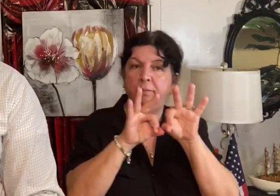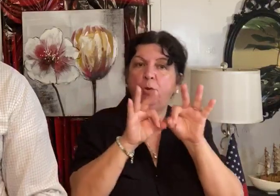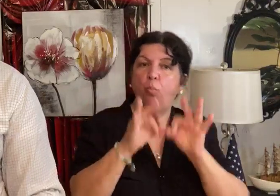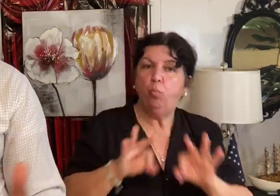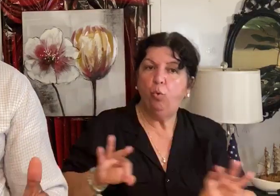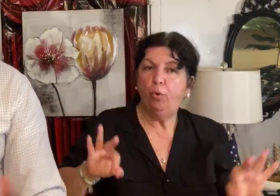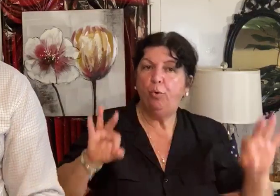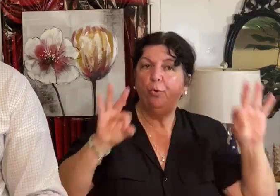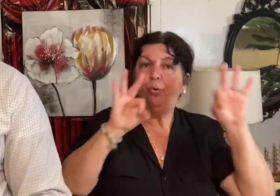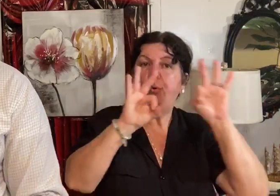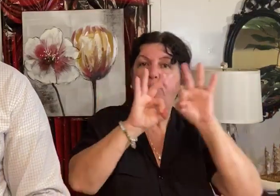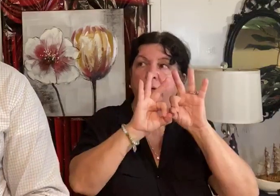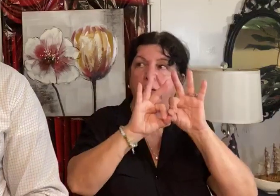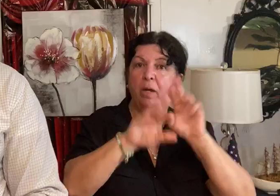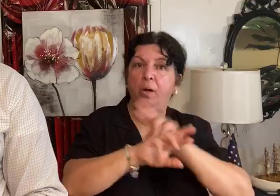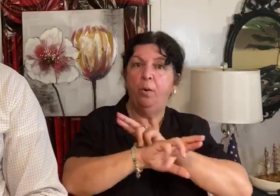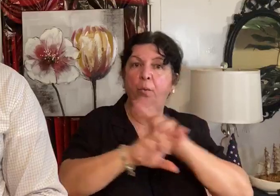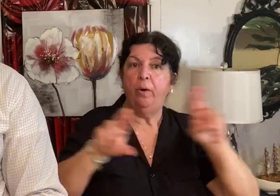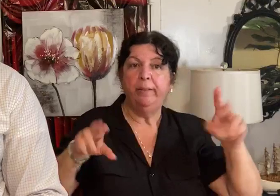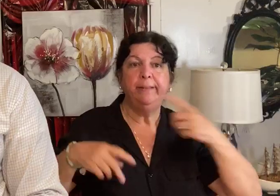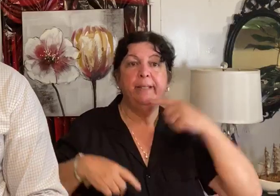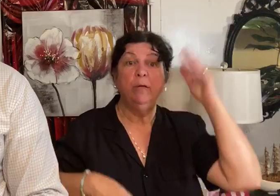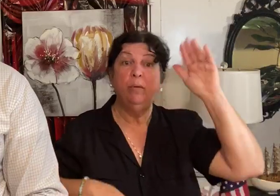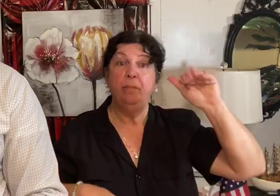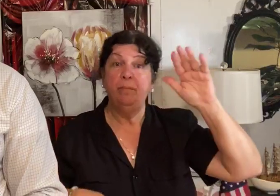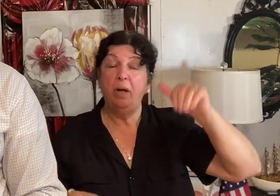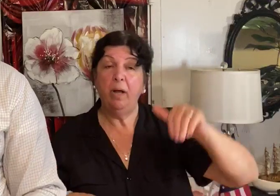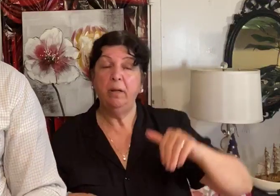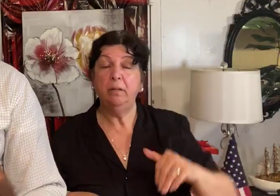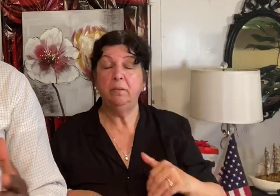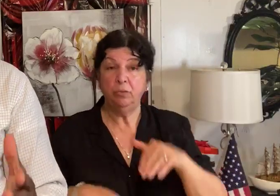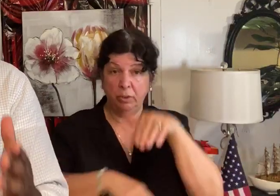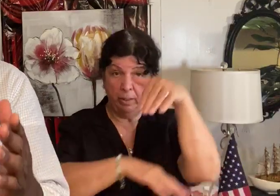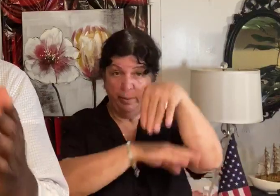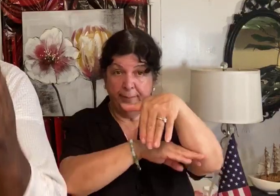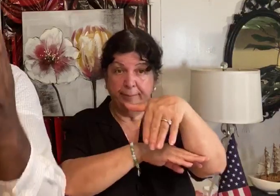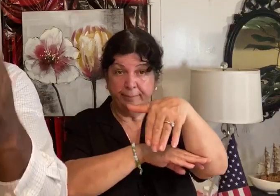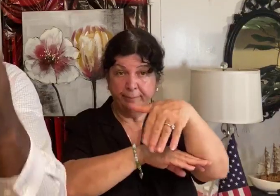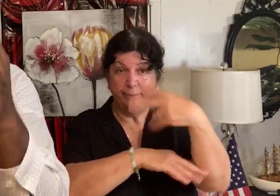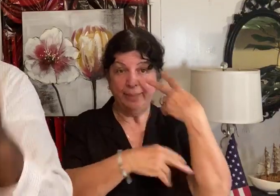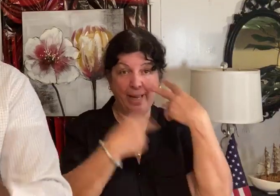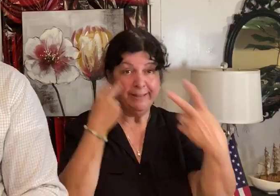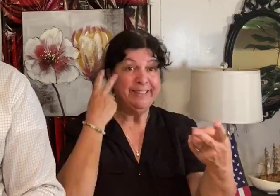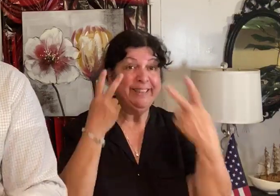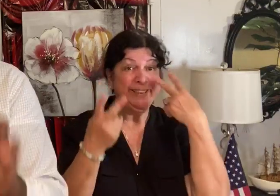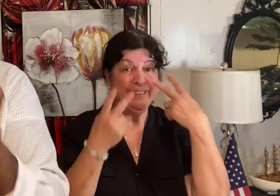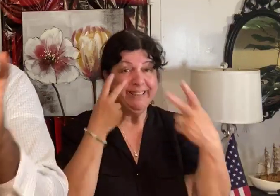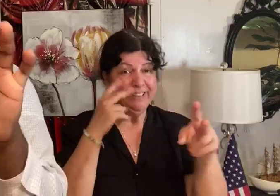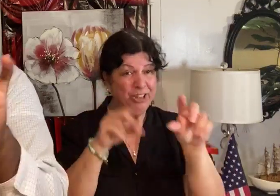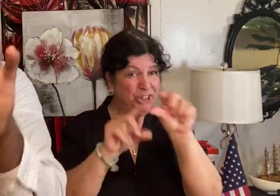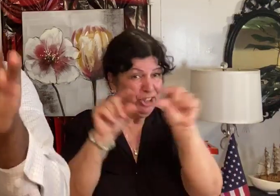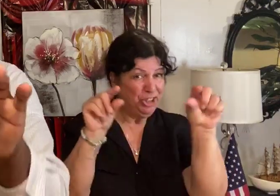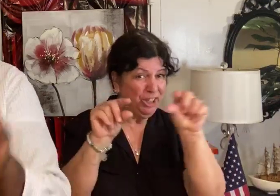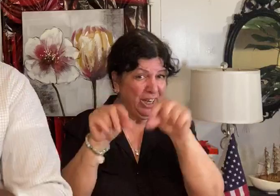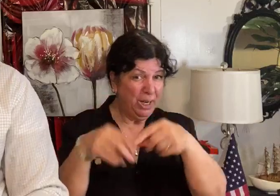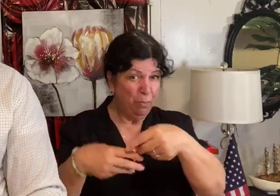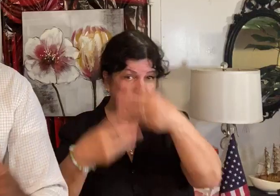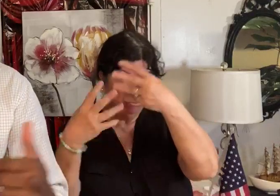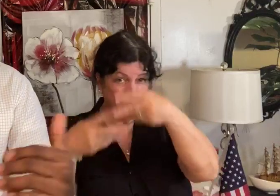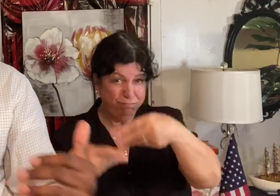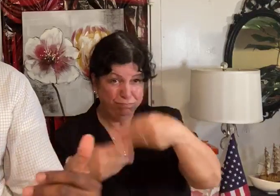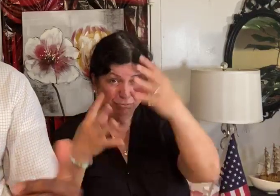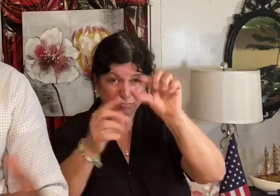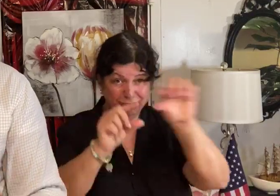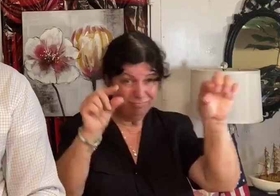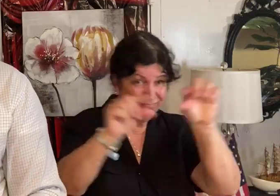worthy. We're getting ready to say goodbye for this evening. I see the little chat on the screen